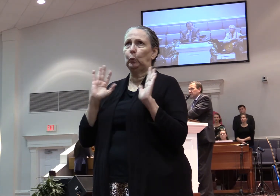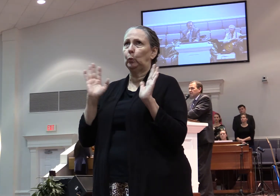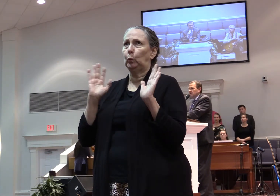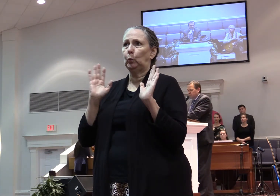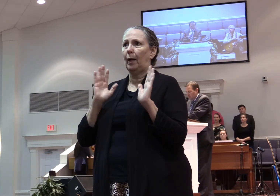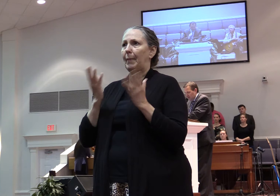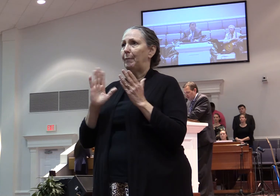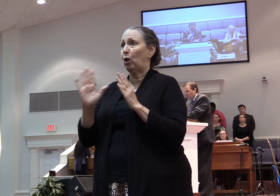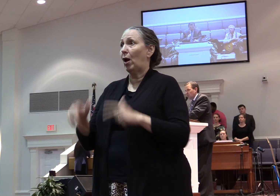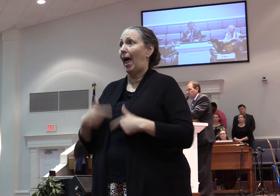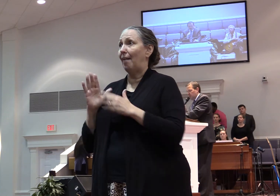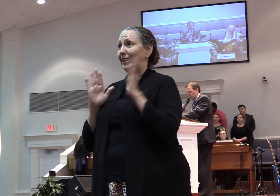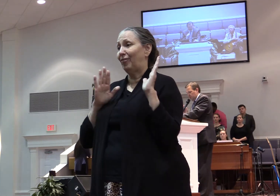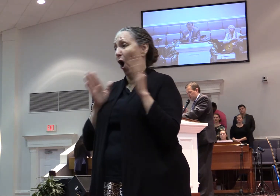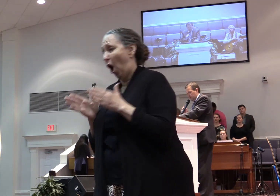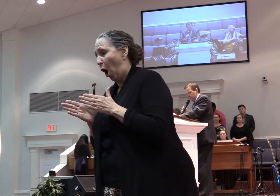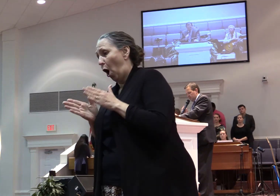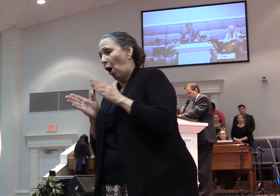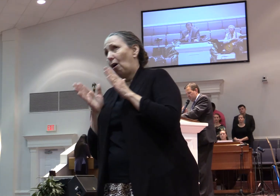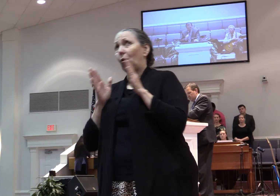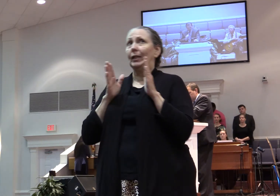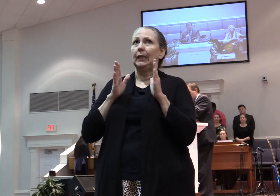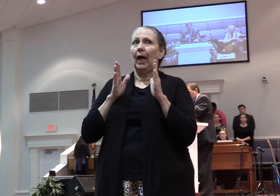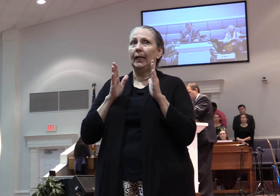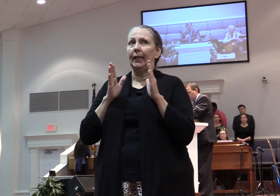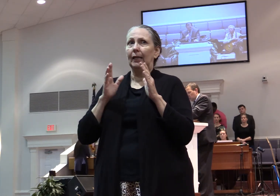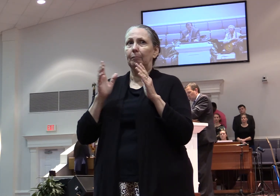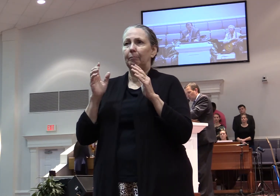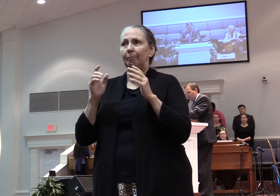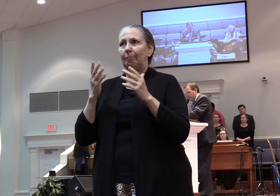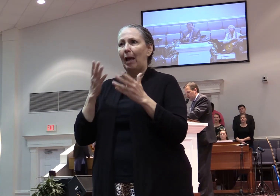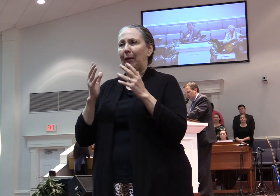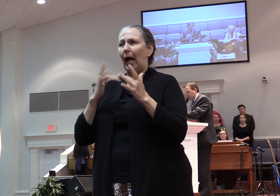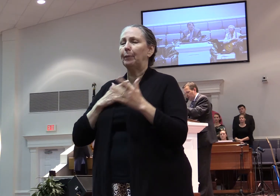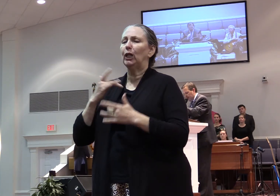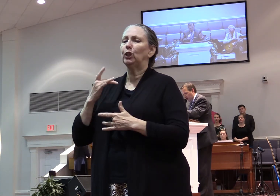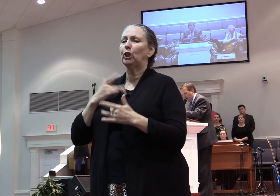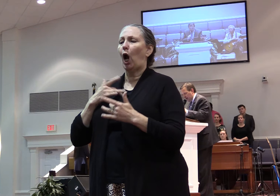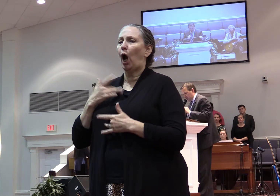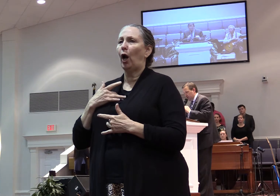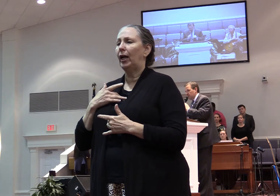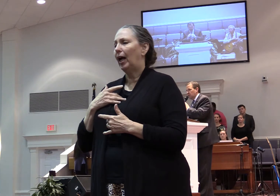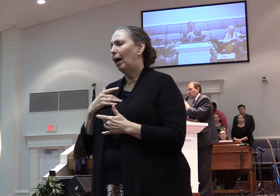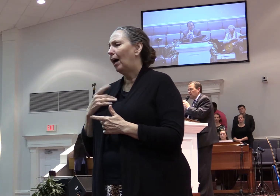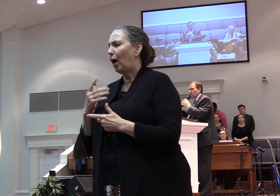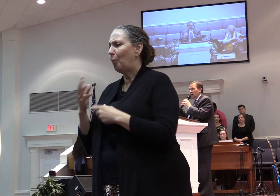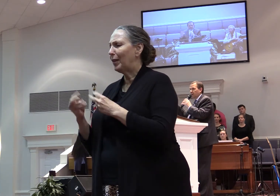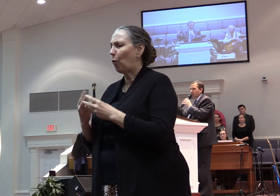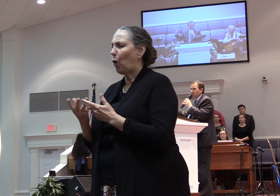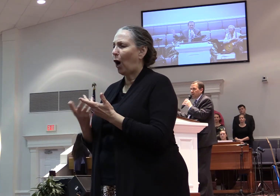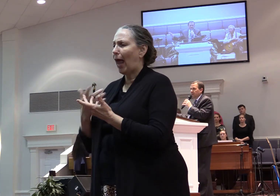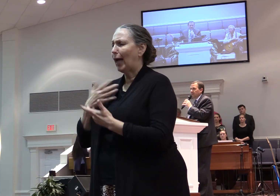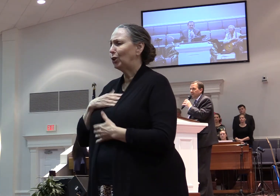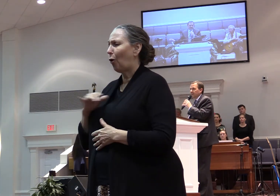your tents are pointed in the wrong direction. Maybe you're more worried about the green grass than you are the